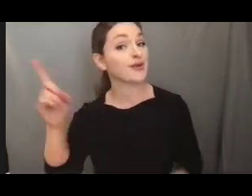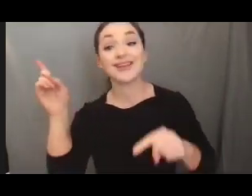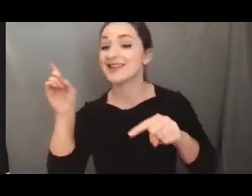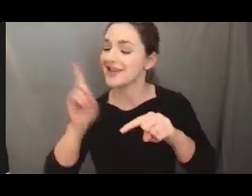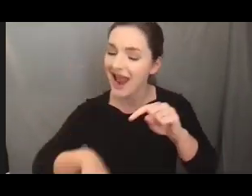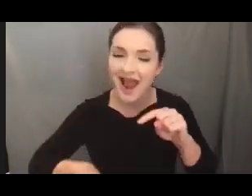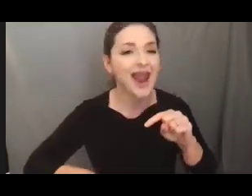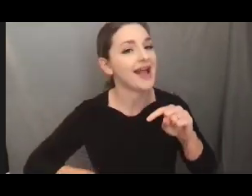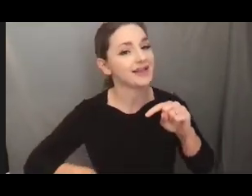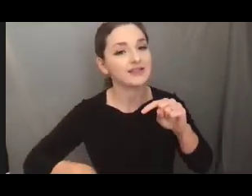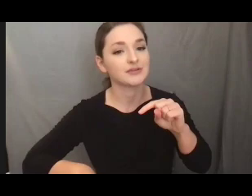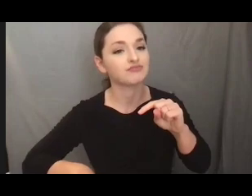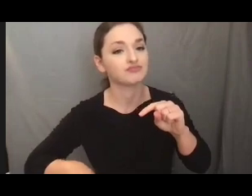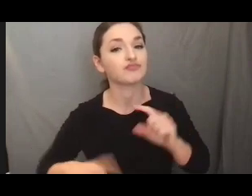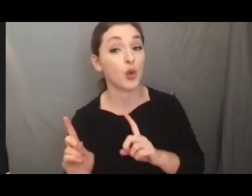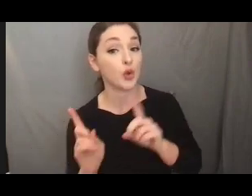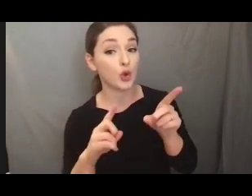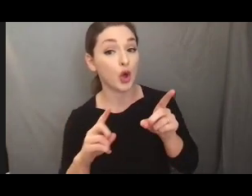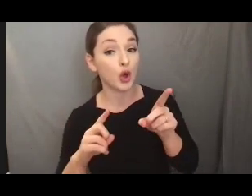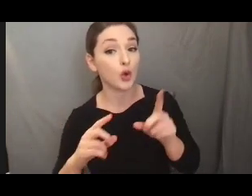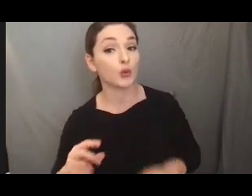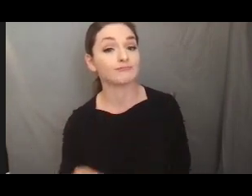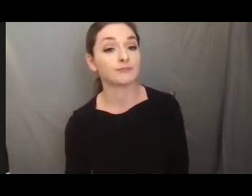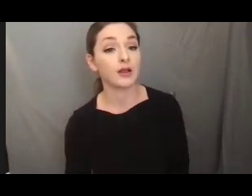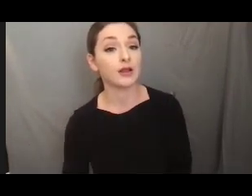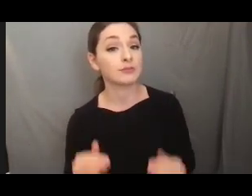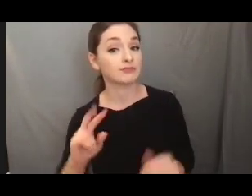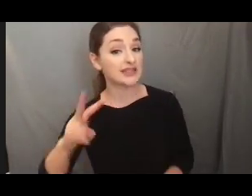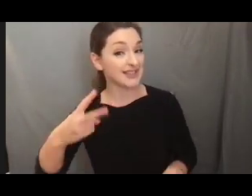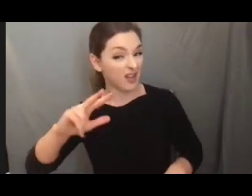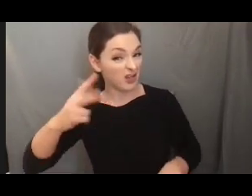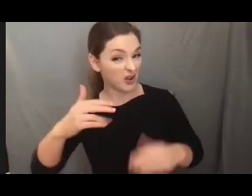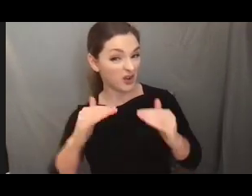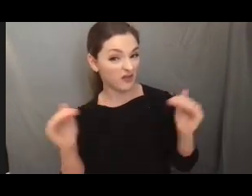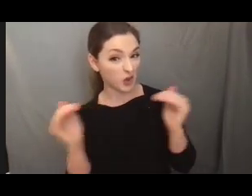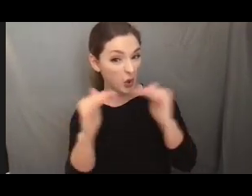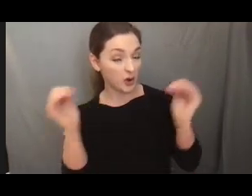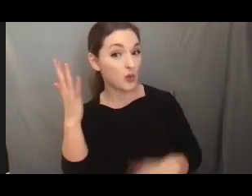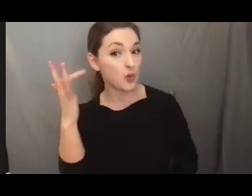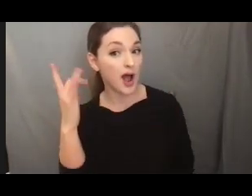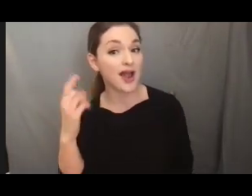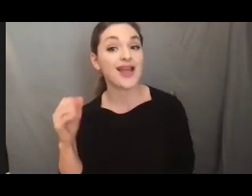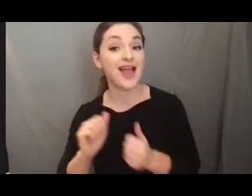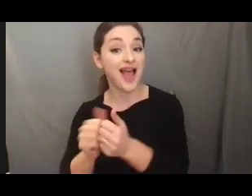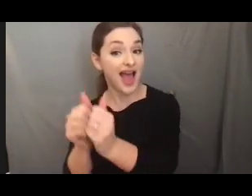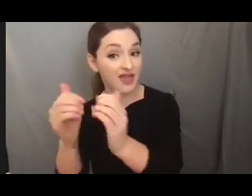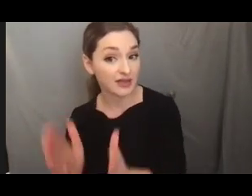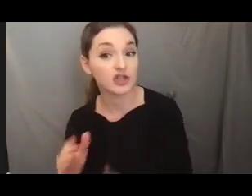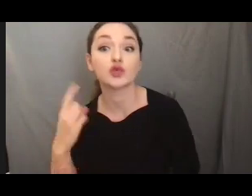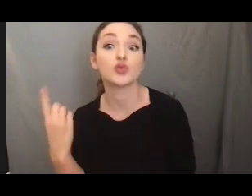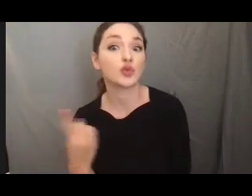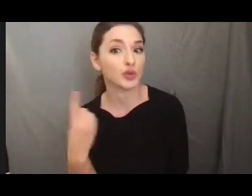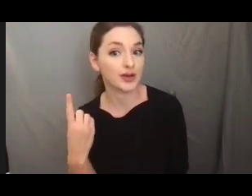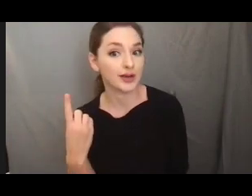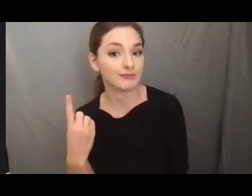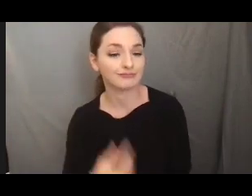athletes And only. we do watch it very carefully, so if you try to sneak up, you'll get caught. It's guaranteed. So you